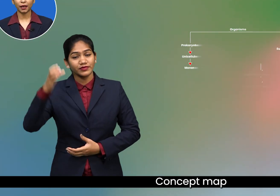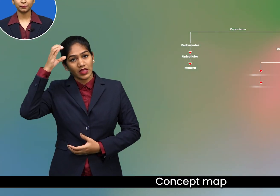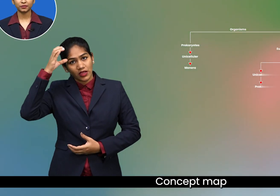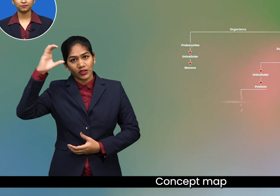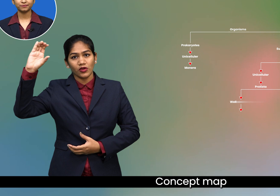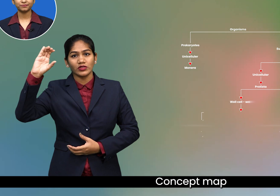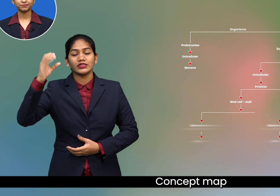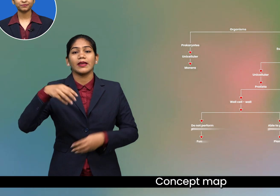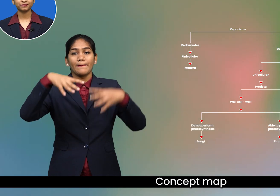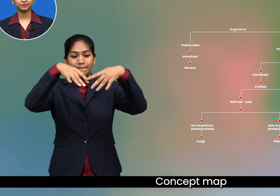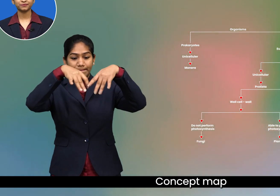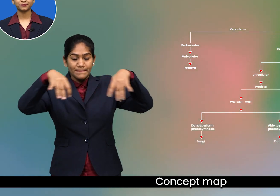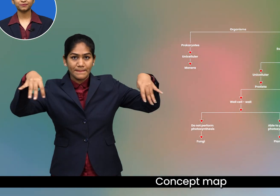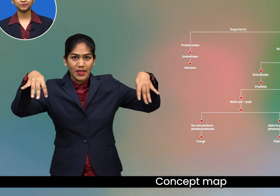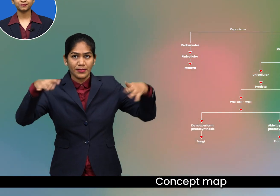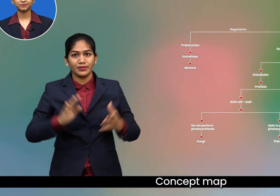Concept map.